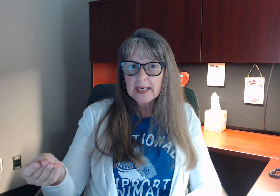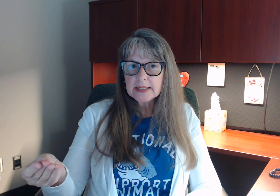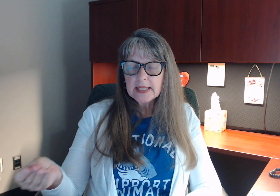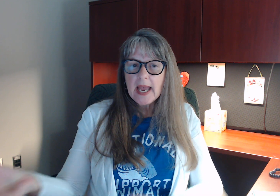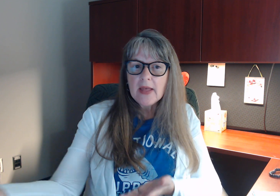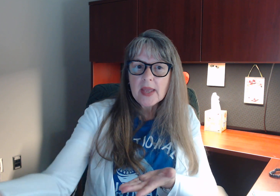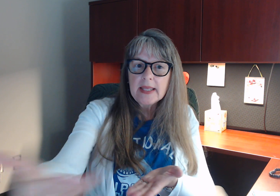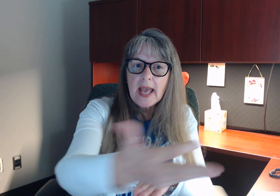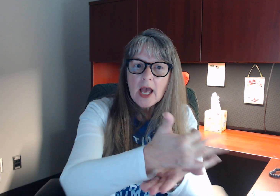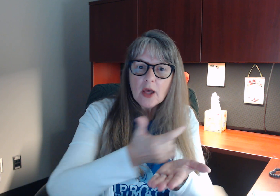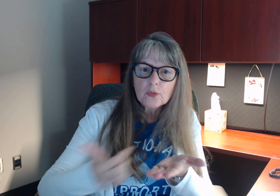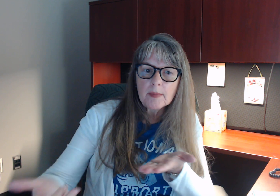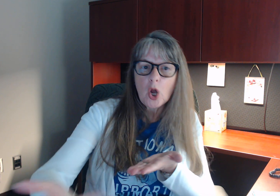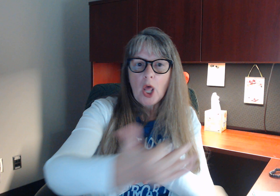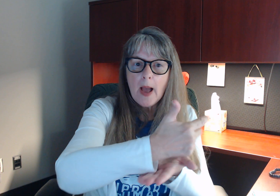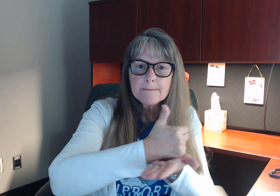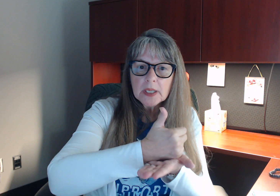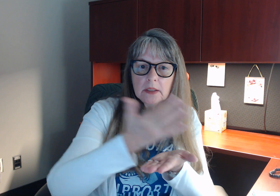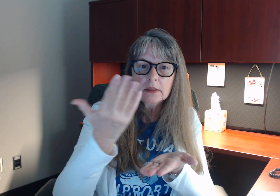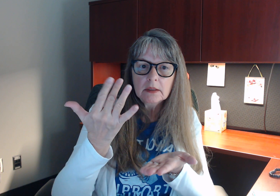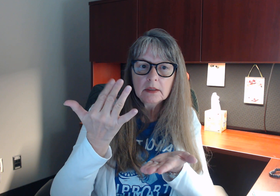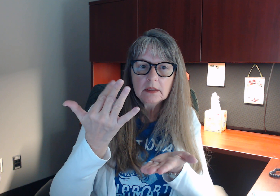supplies, and they gather them all up,